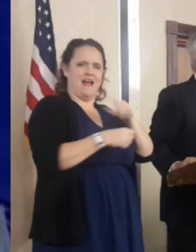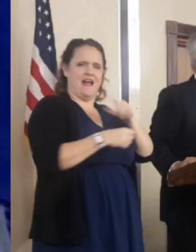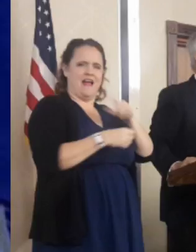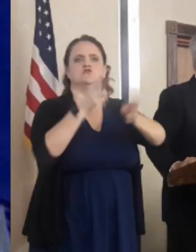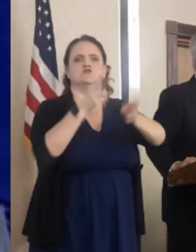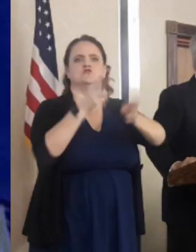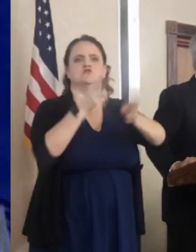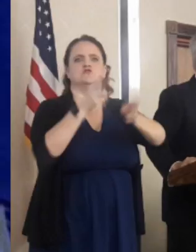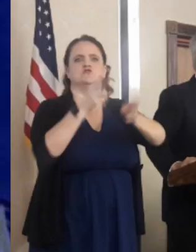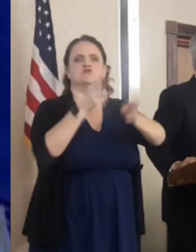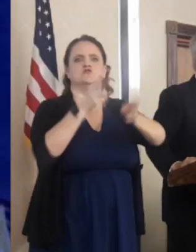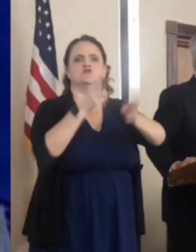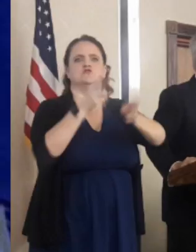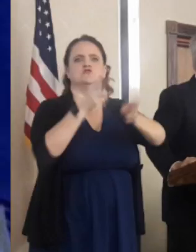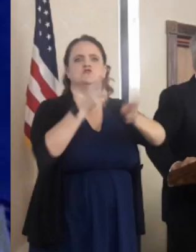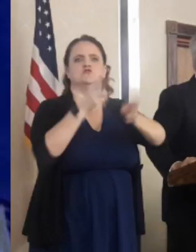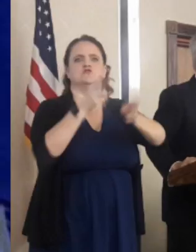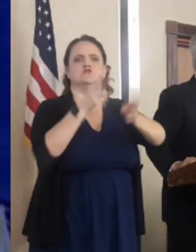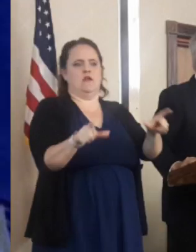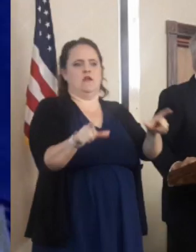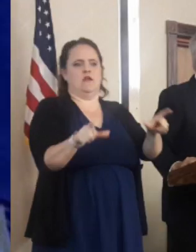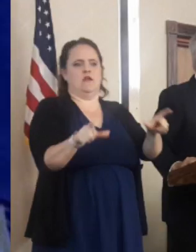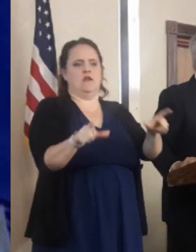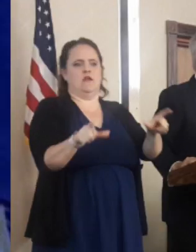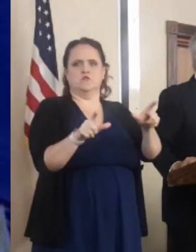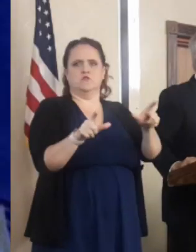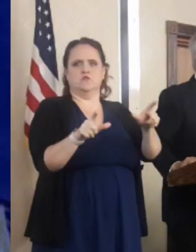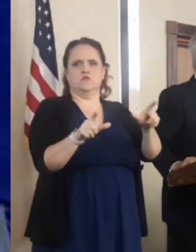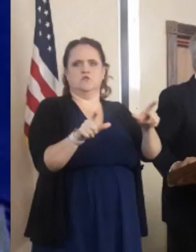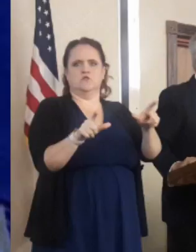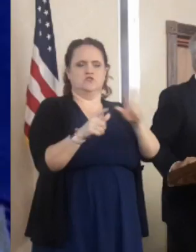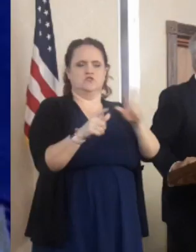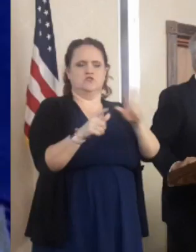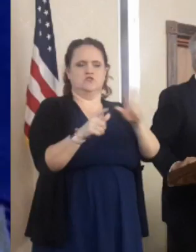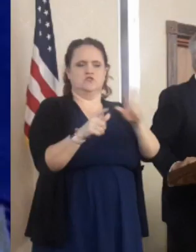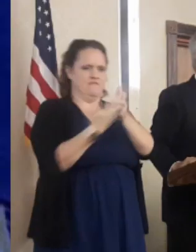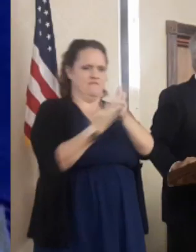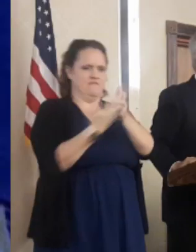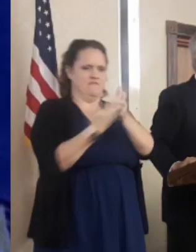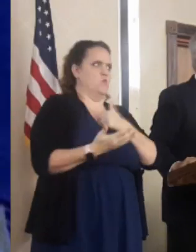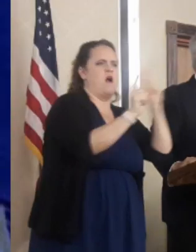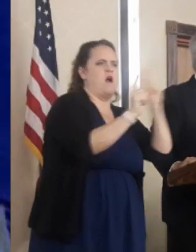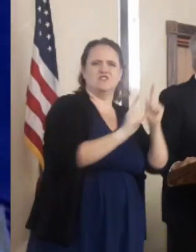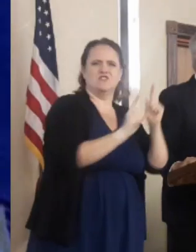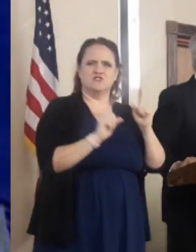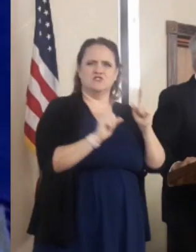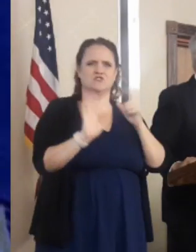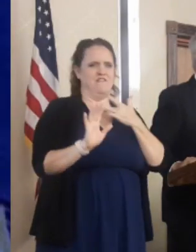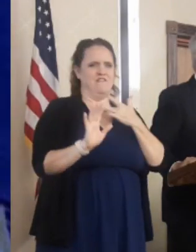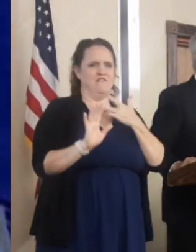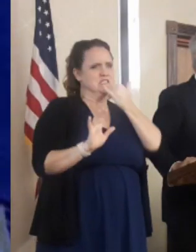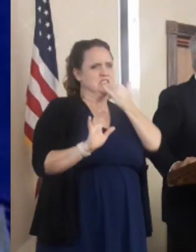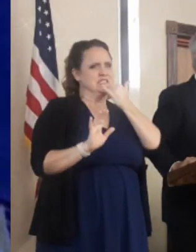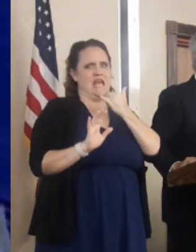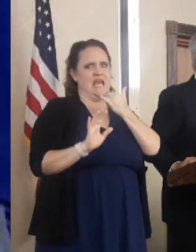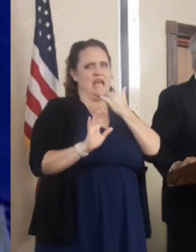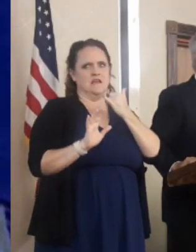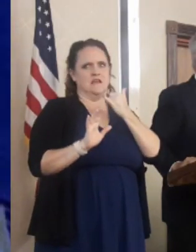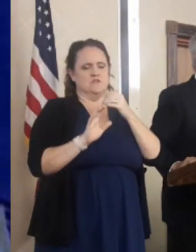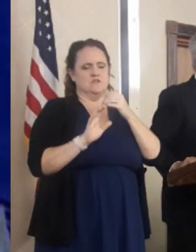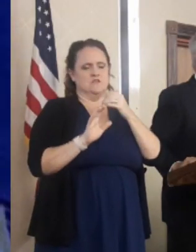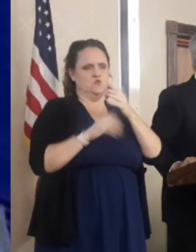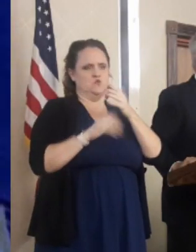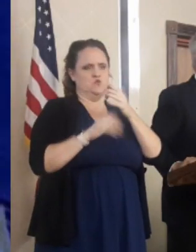changes today to make it fit to whatever somebody's trying to accomplish. So I think this is a mistake to do this in this manner, and I'm going to vote